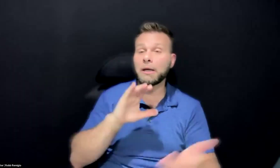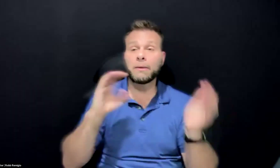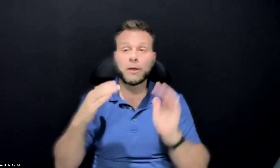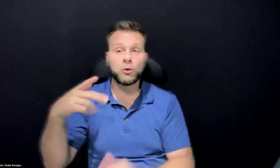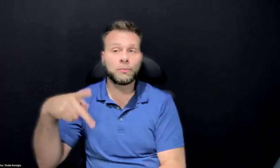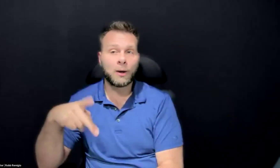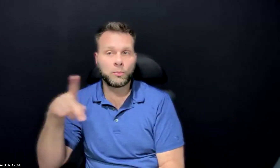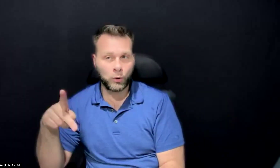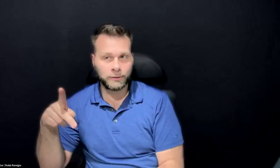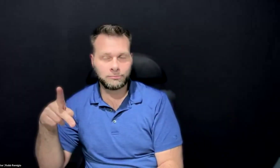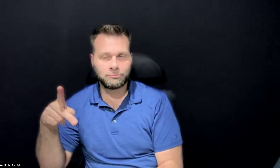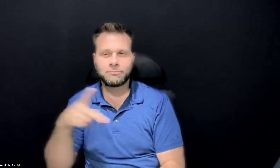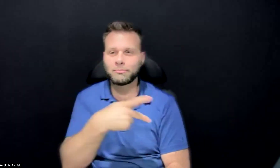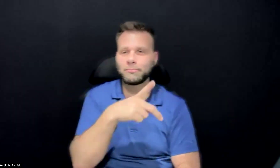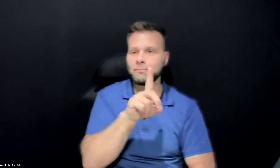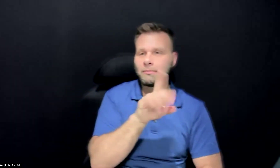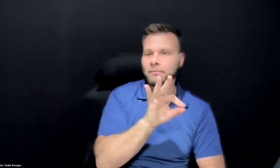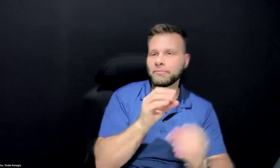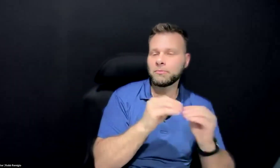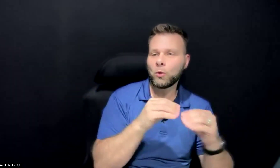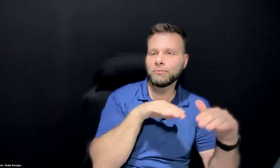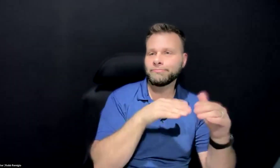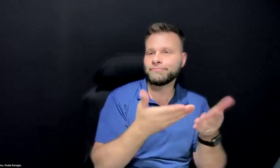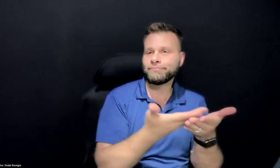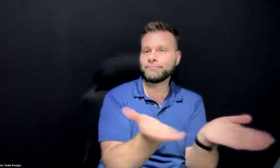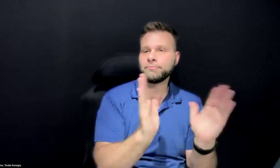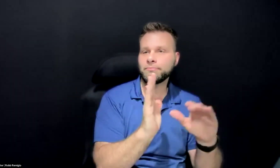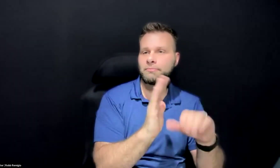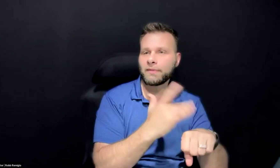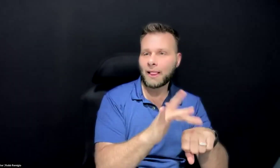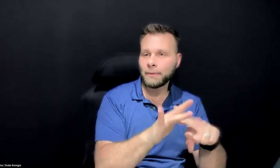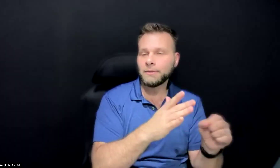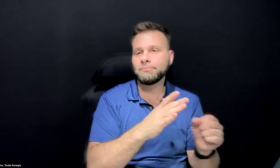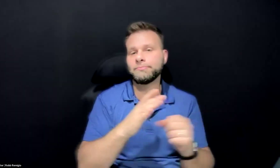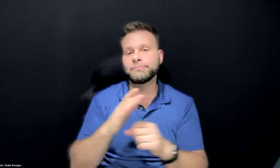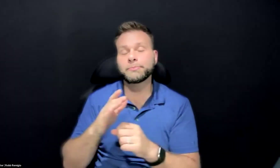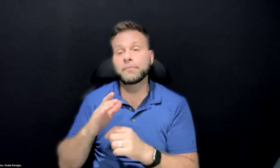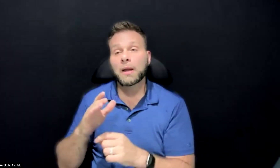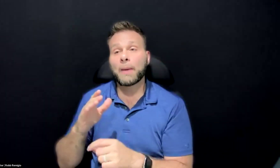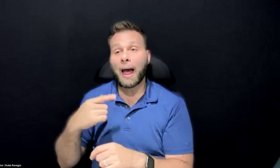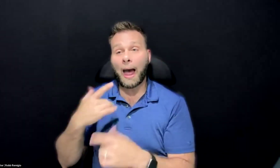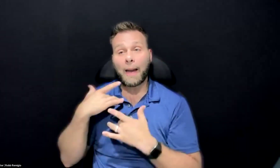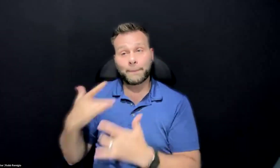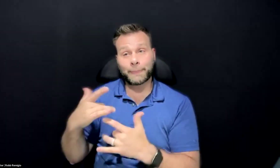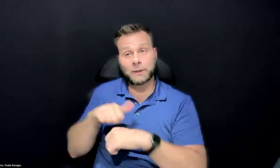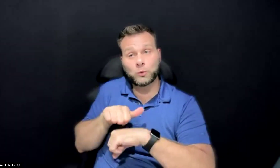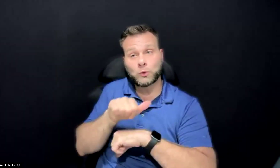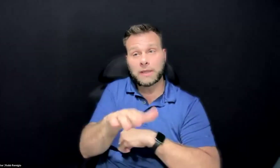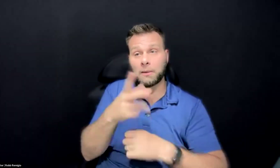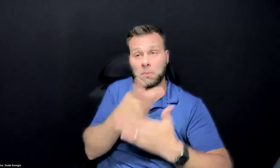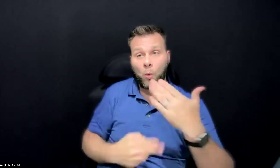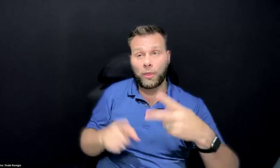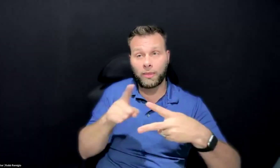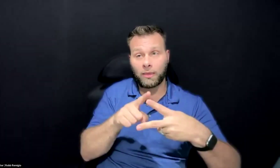to get into the habit myself of sending people in advance both the actual PowerPoint presentation as well as that